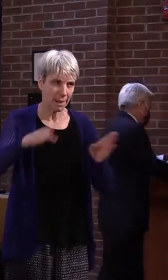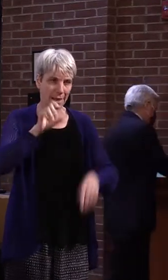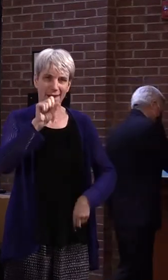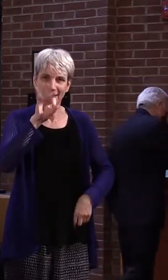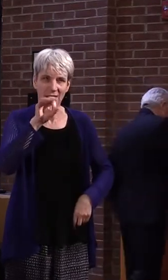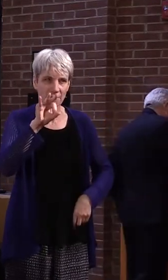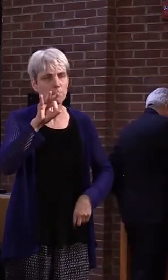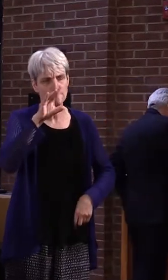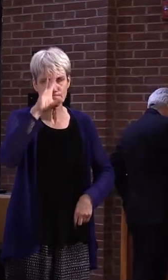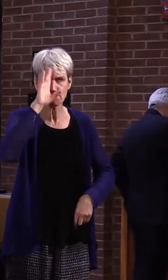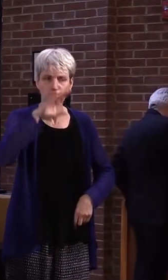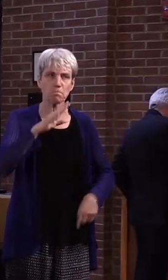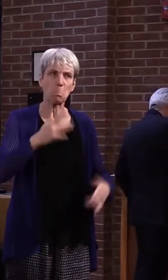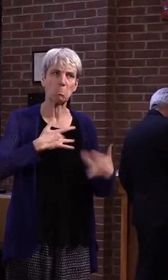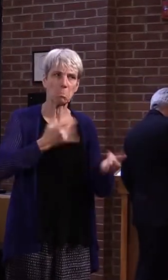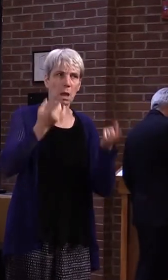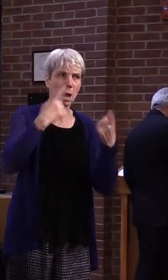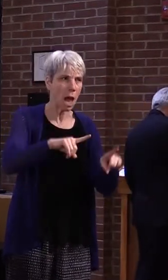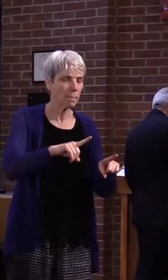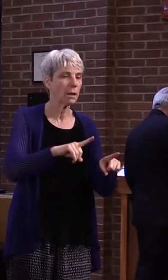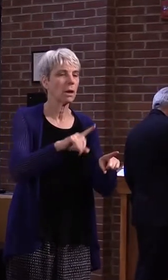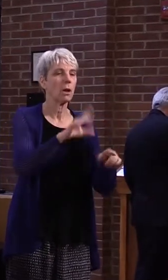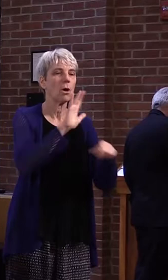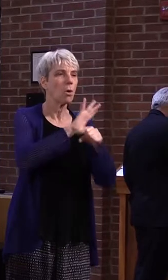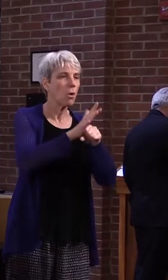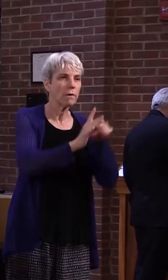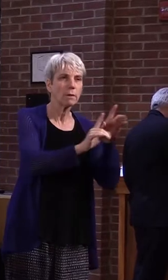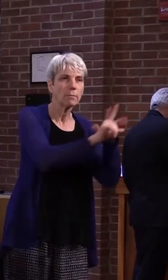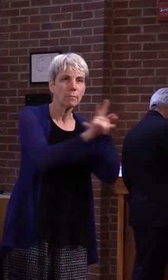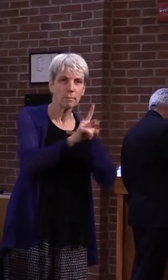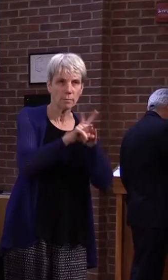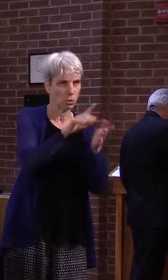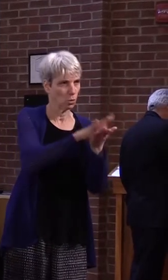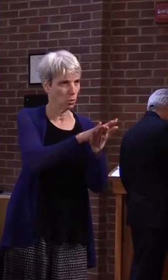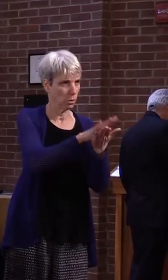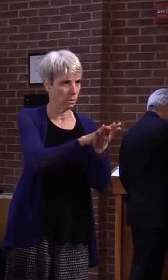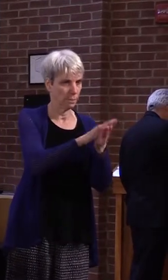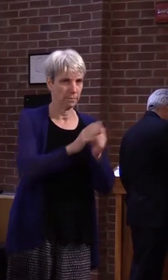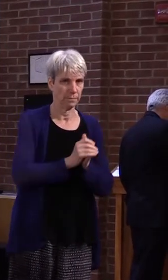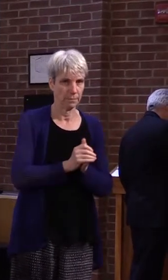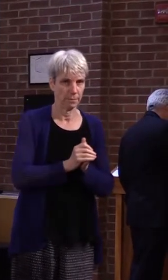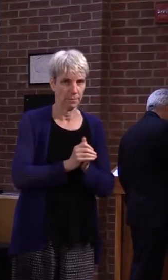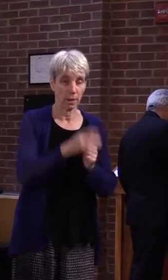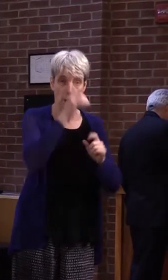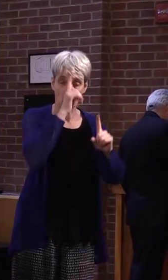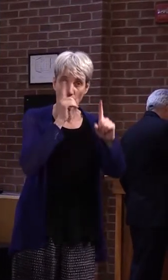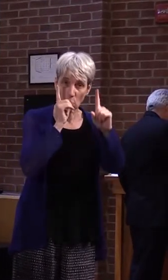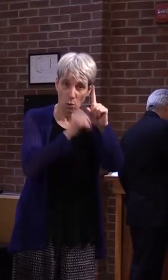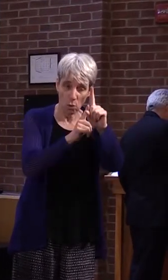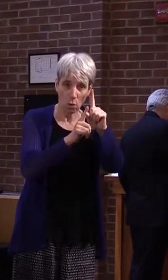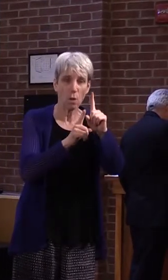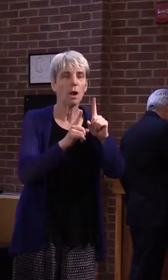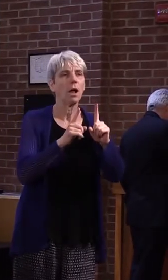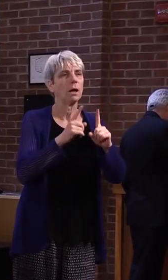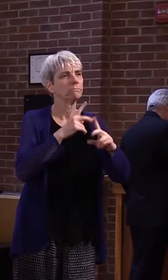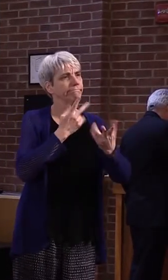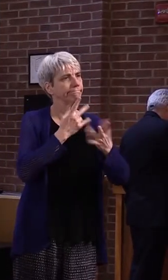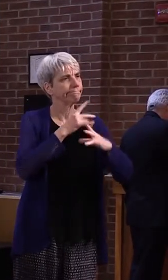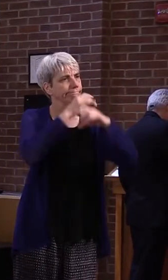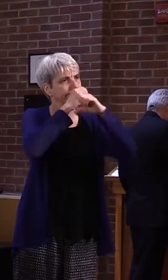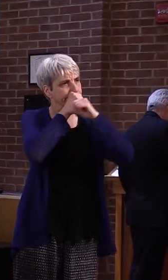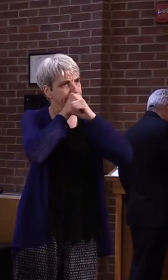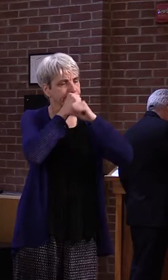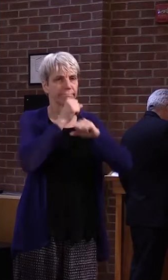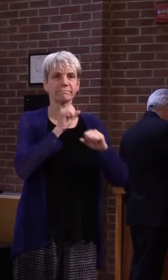have COVID-19 cases in schools. We are seeking to design an approach that strikes a balance between student and staff privacy